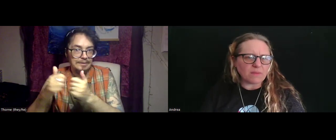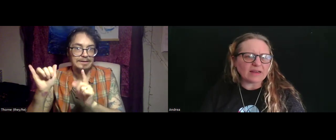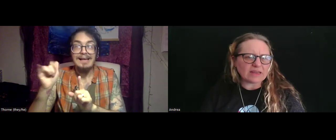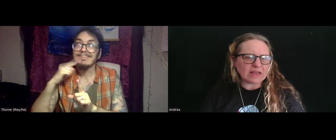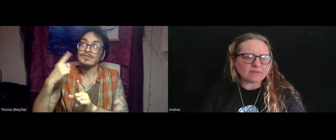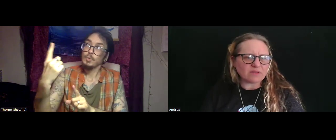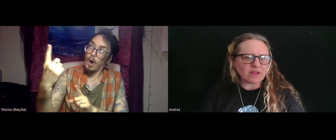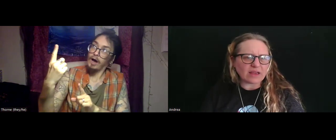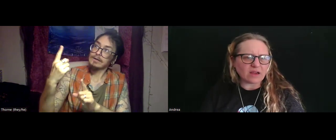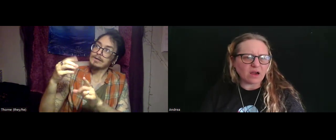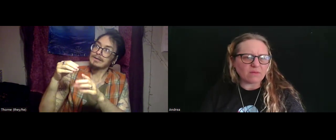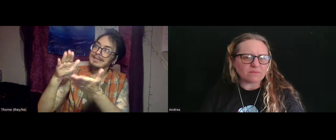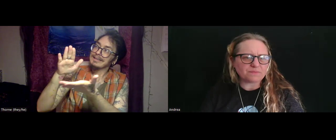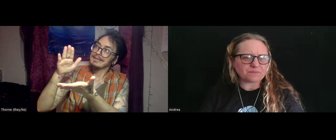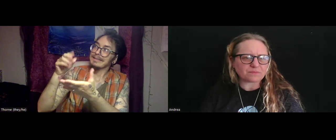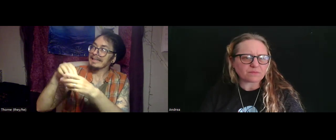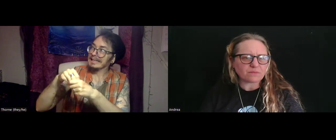mind games of like